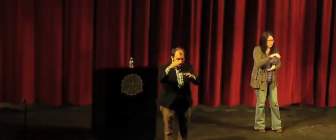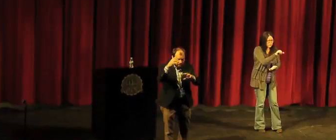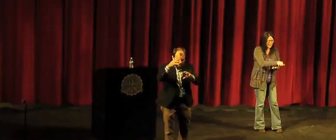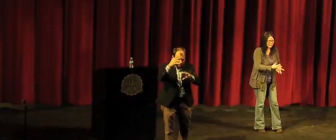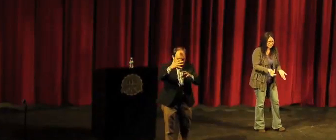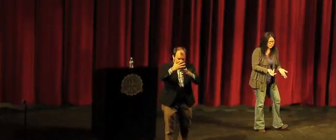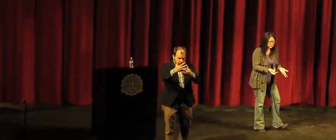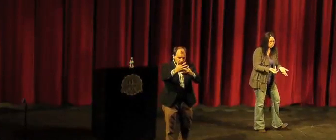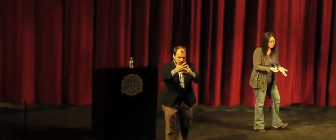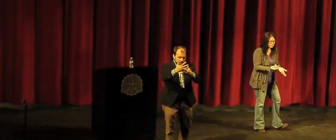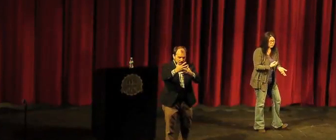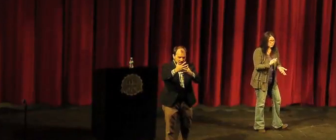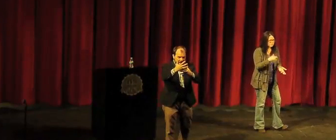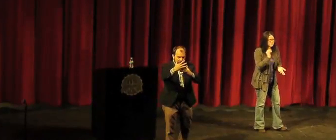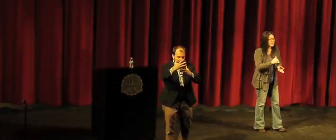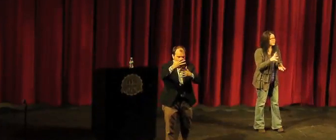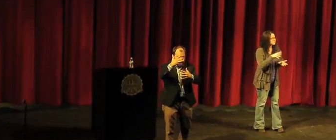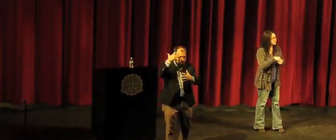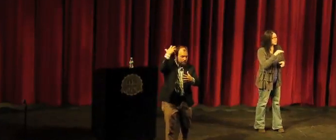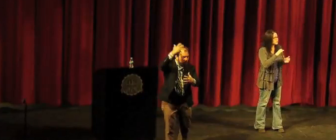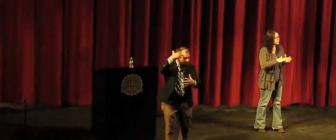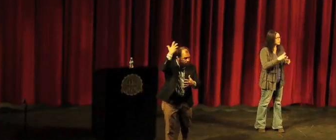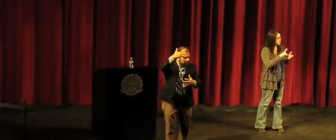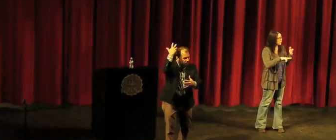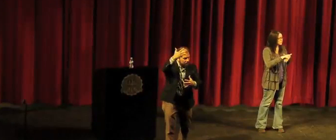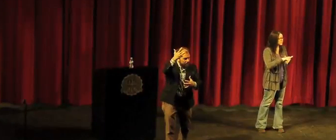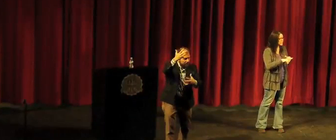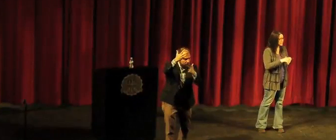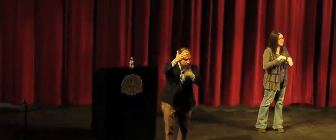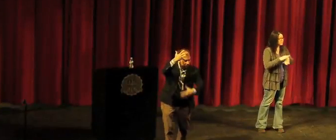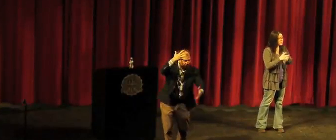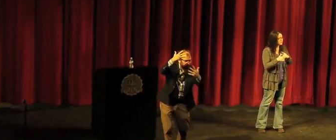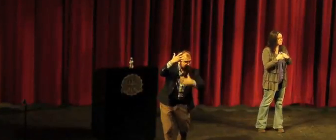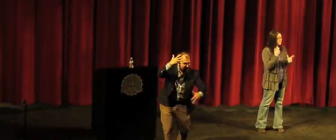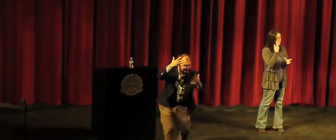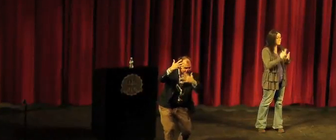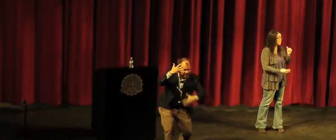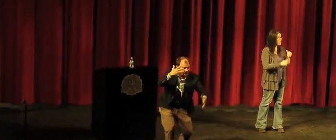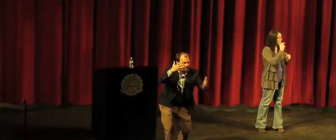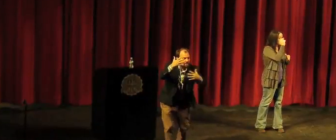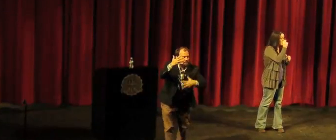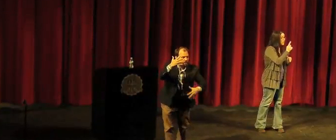that's why the Christian University is animated by both theoretical reflection and